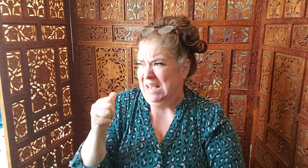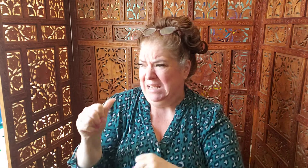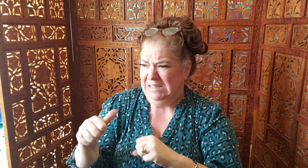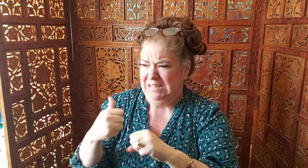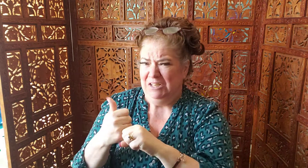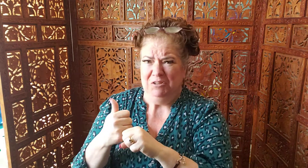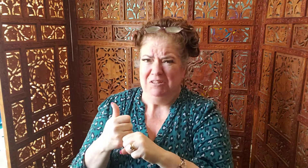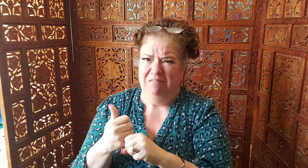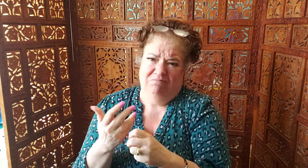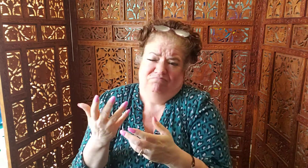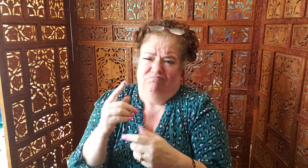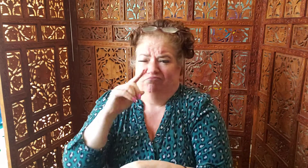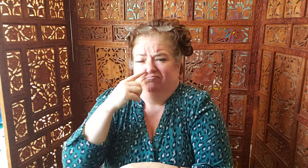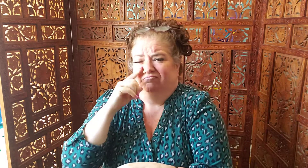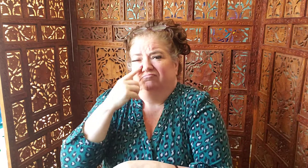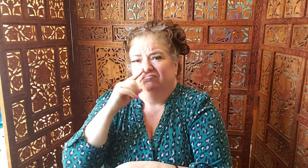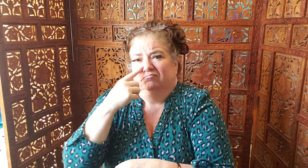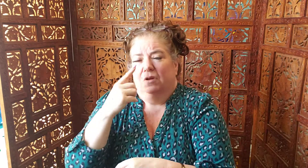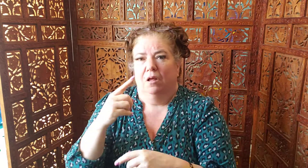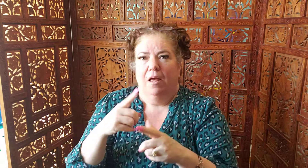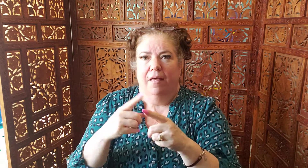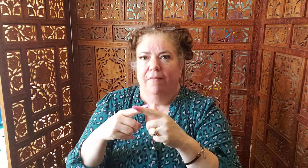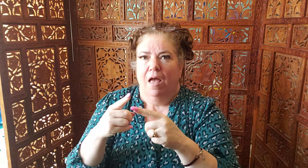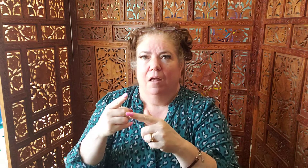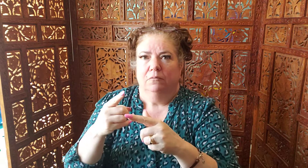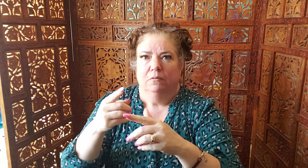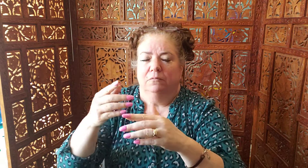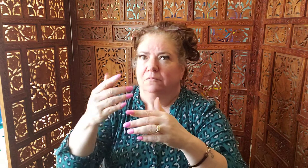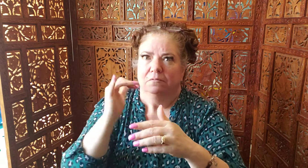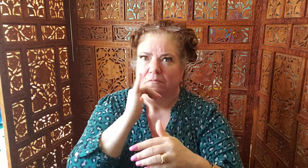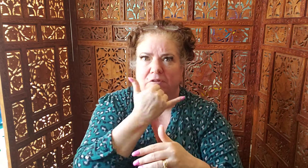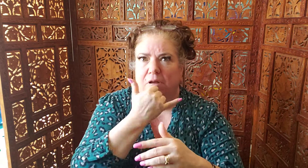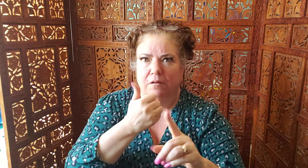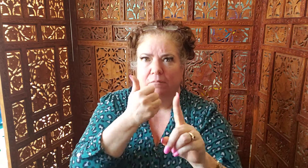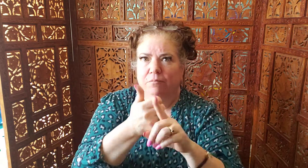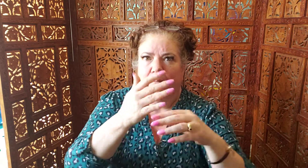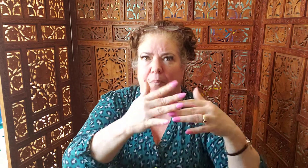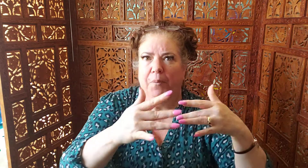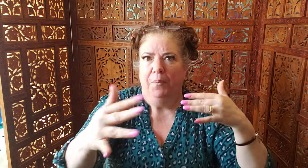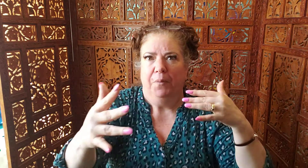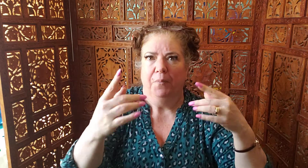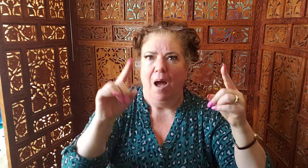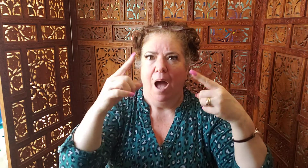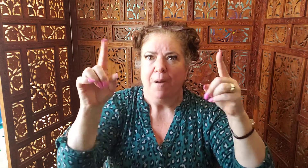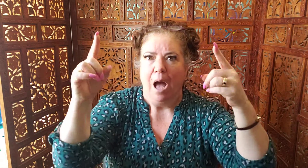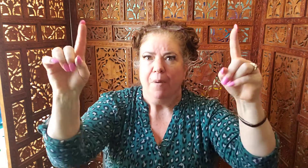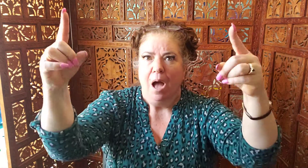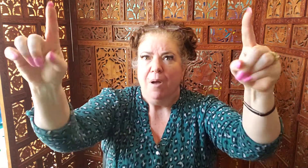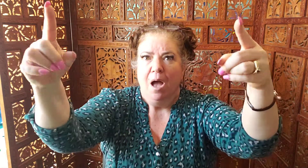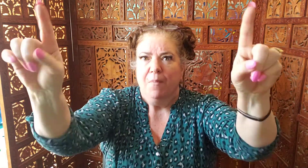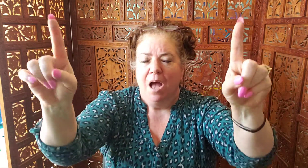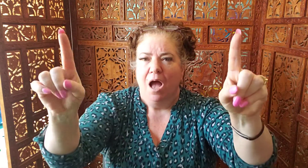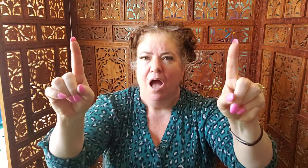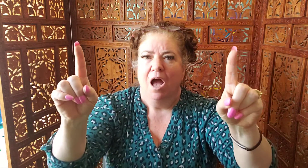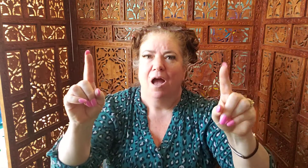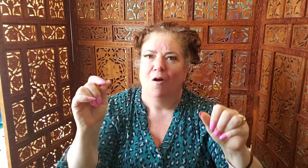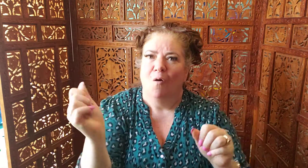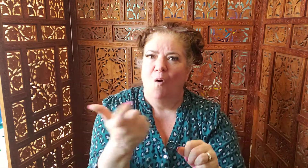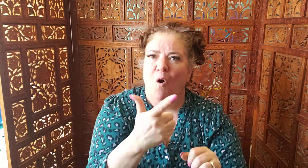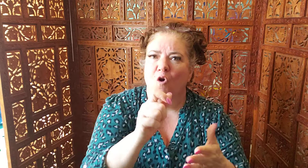hit animated musicals, many written by Broadway veterans and informed by Broadway storytelling. But producing